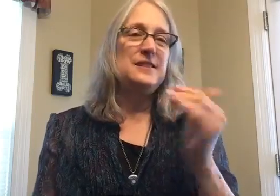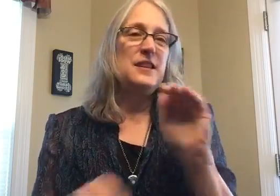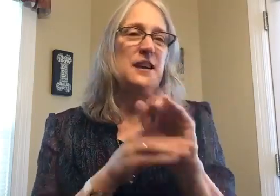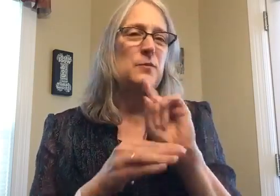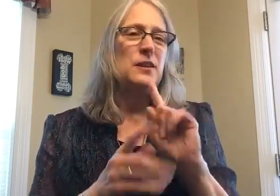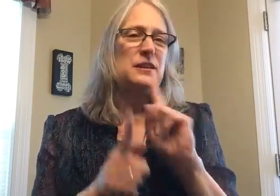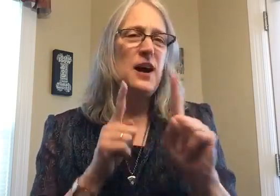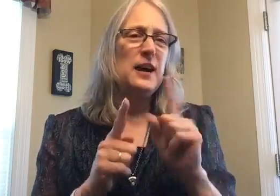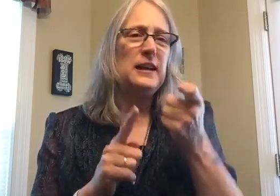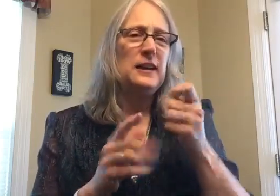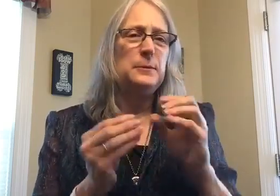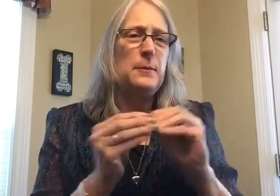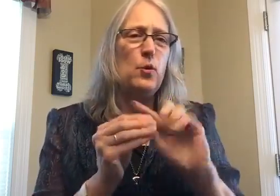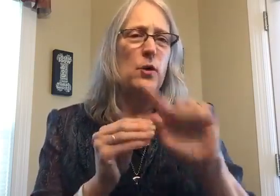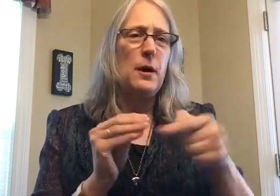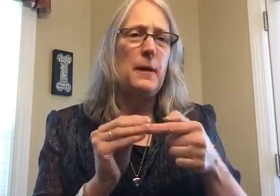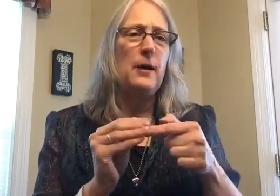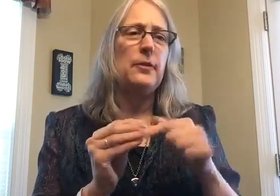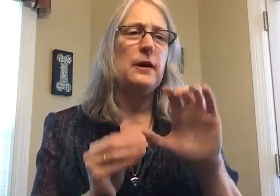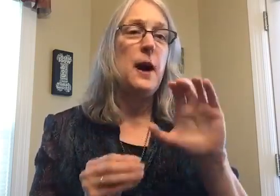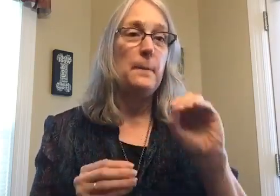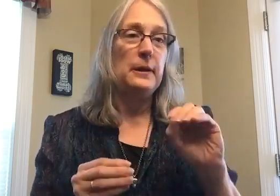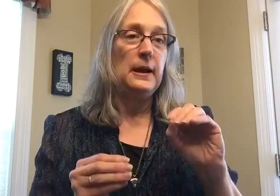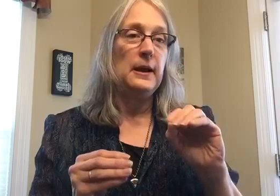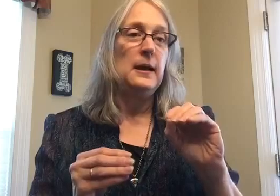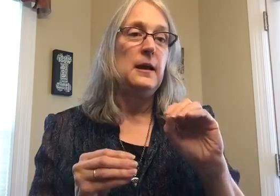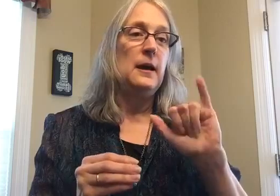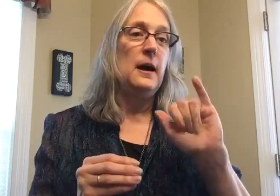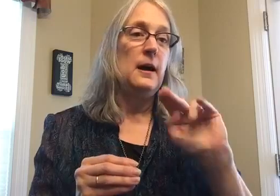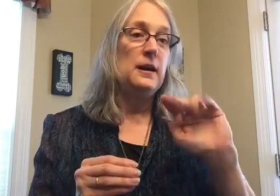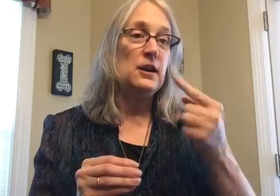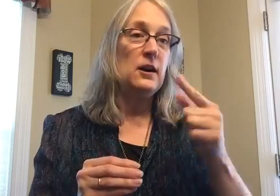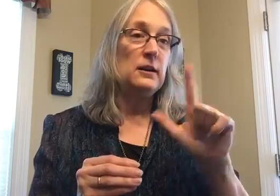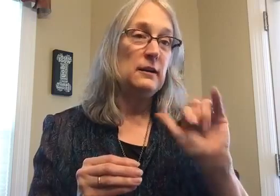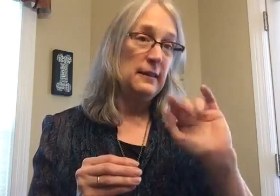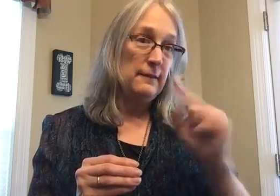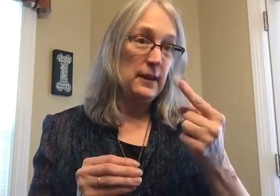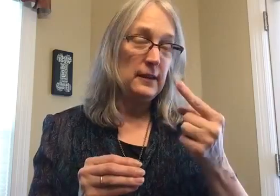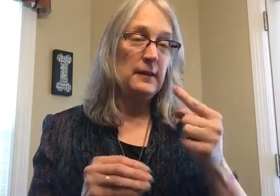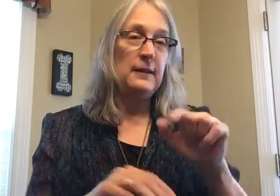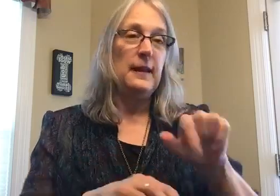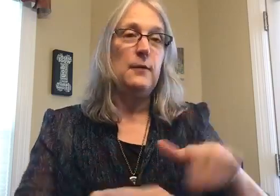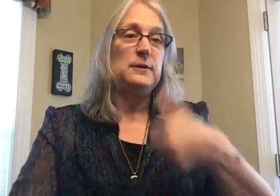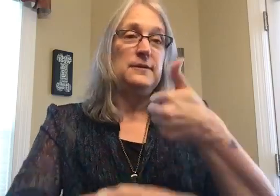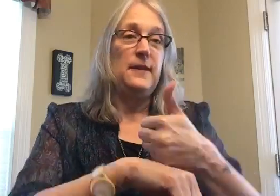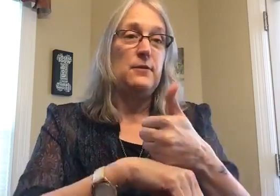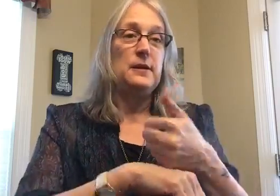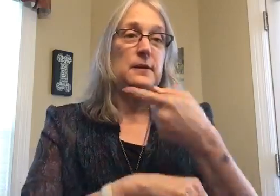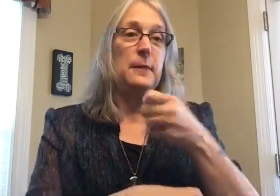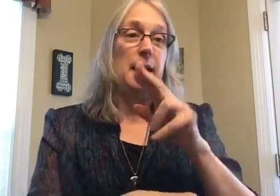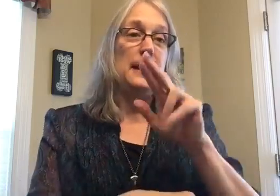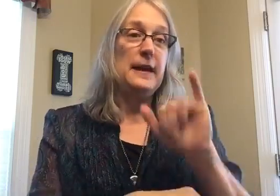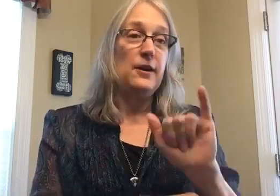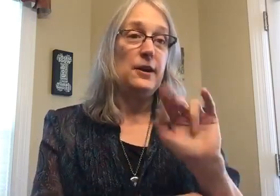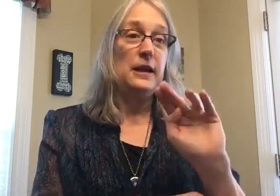Tonight I'm really talking a little bit more about the company, Young Living, that was founded by Gary